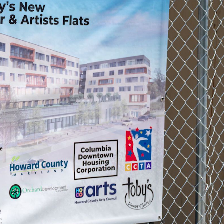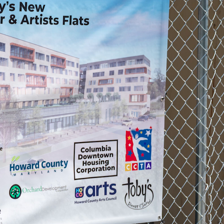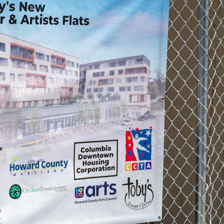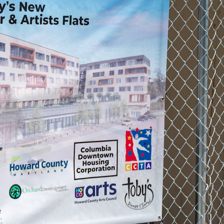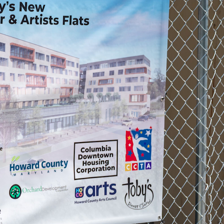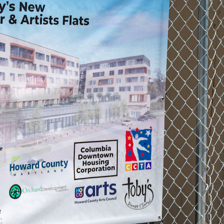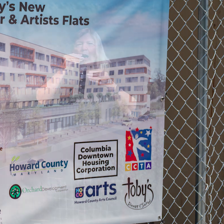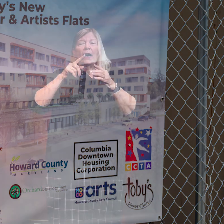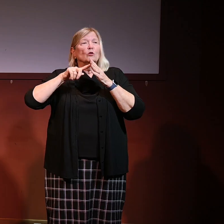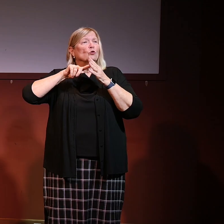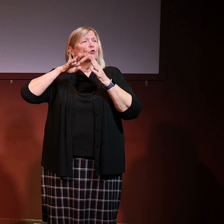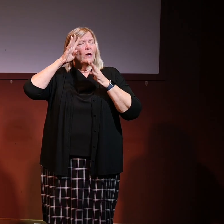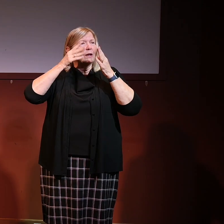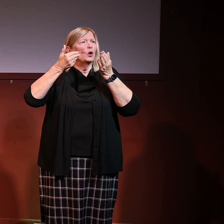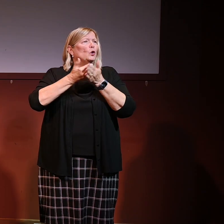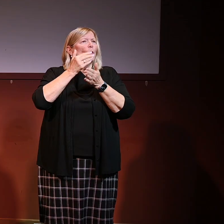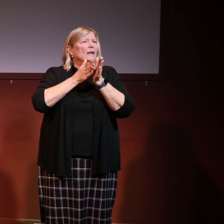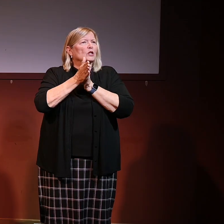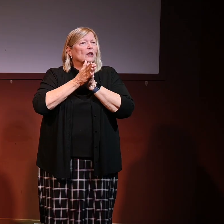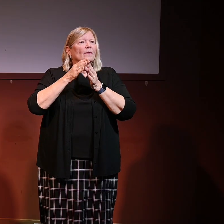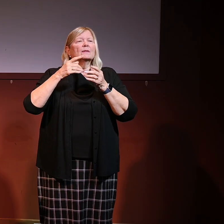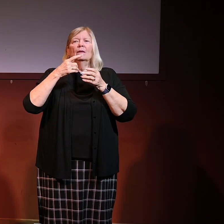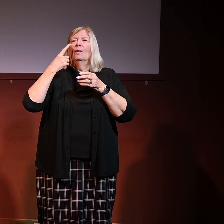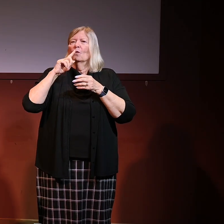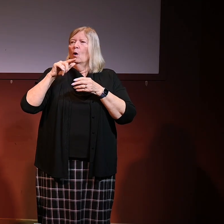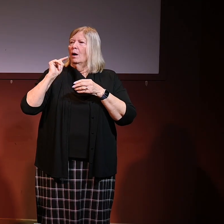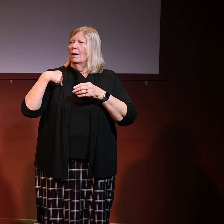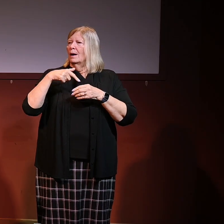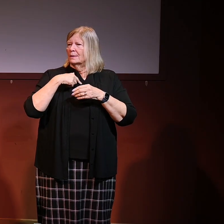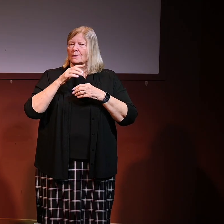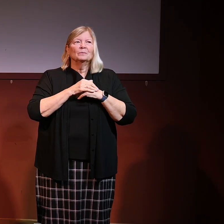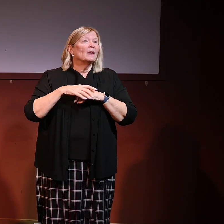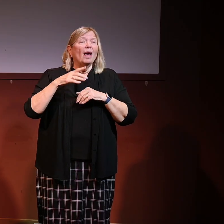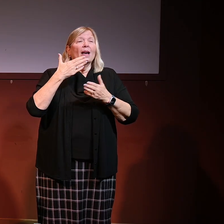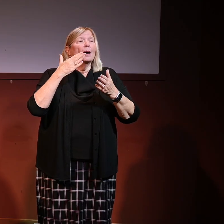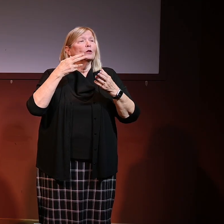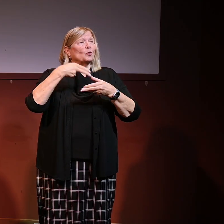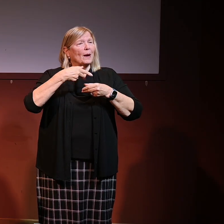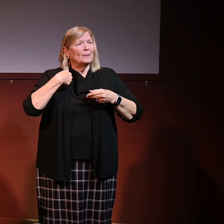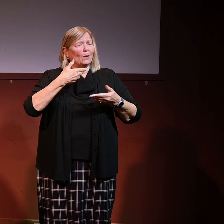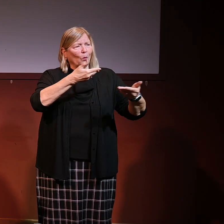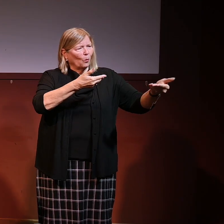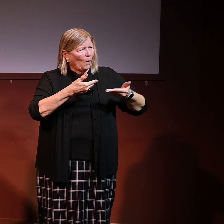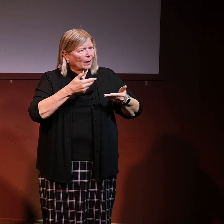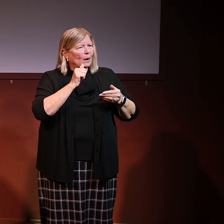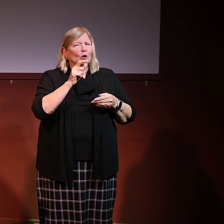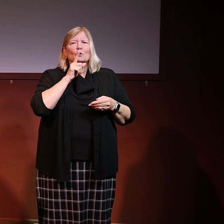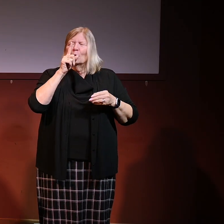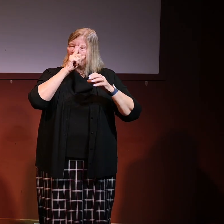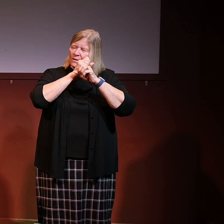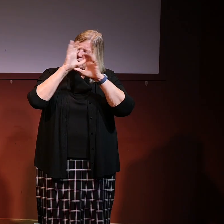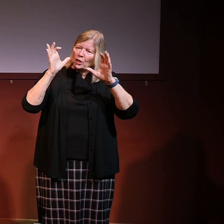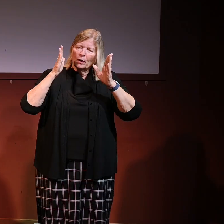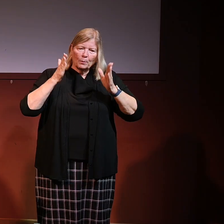new initiatives like the Poet Laureate and Youth Poet Laureate programs. Please join me in welcoming a true